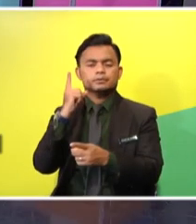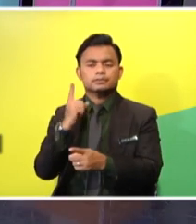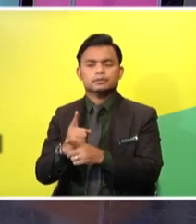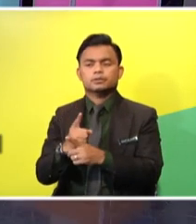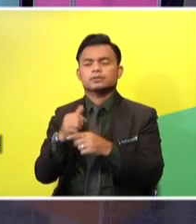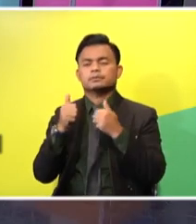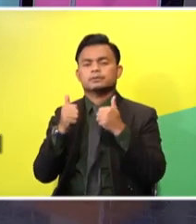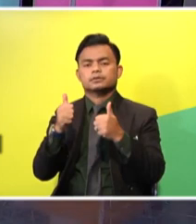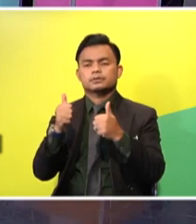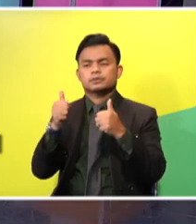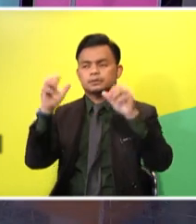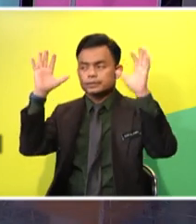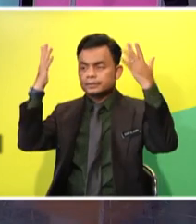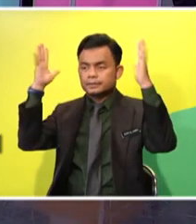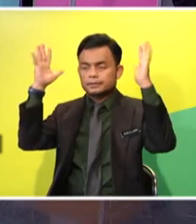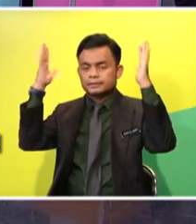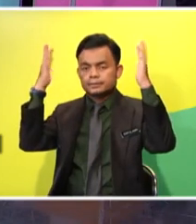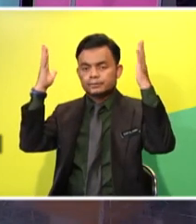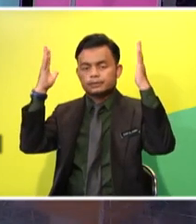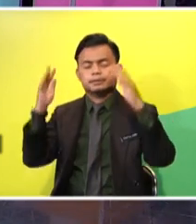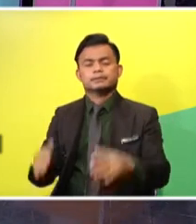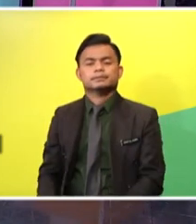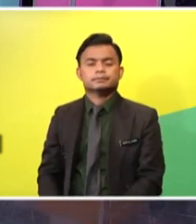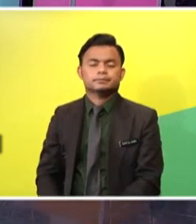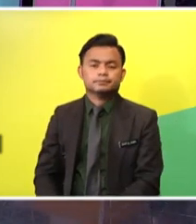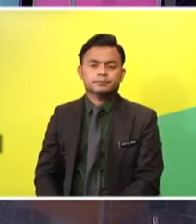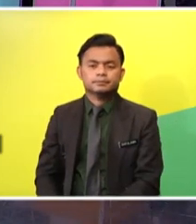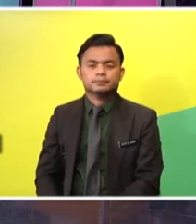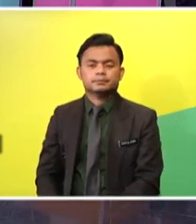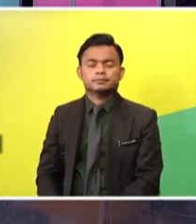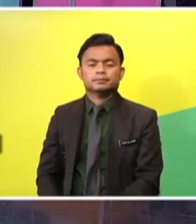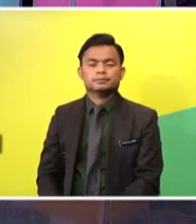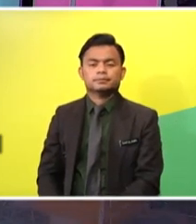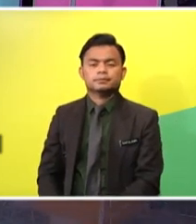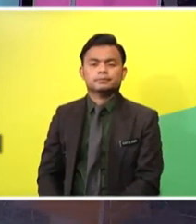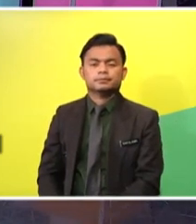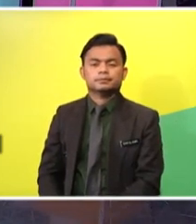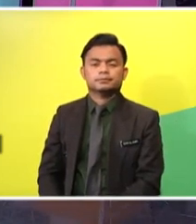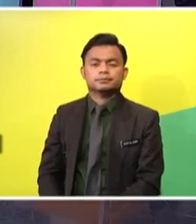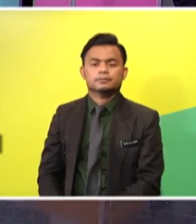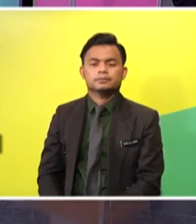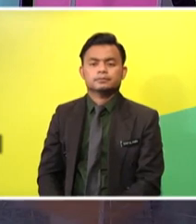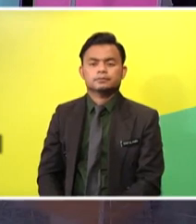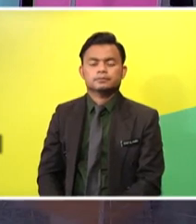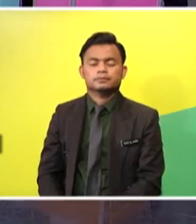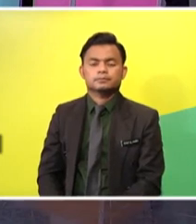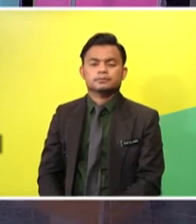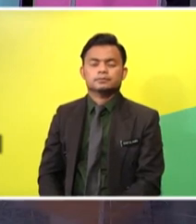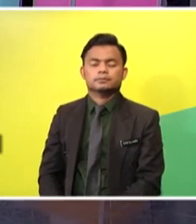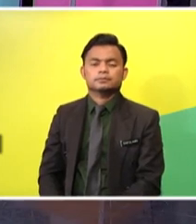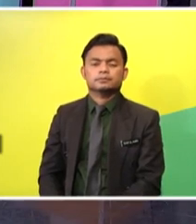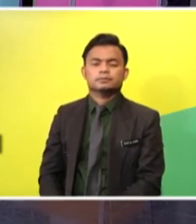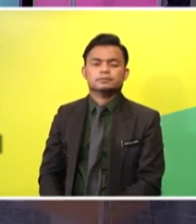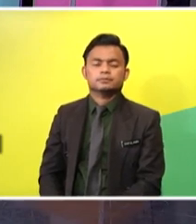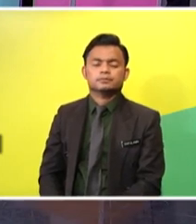Wow. Thumbs up for you. Well done. So well everyone done. Get 6 stars? Yes. So I've already given